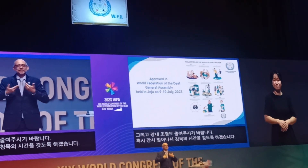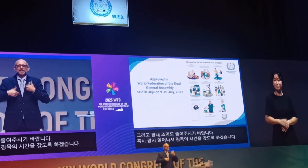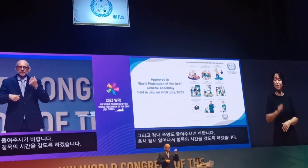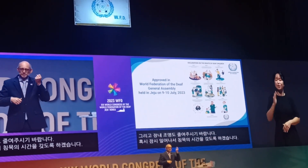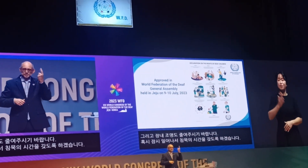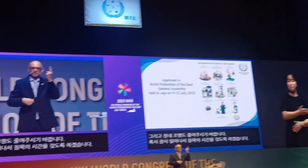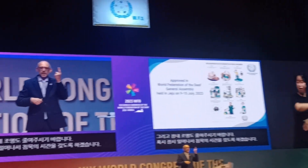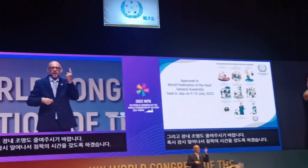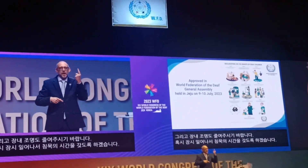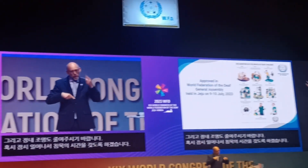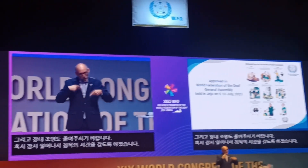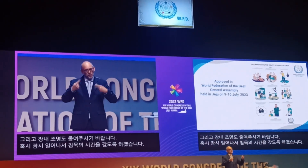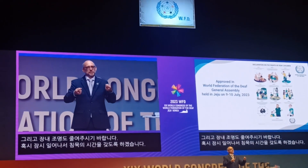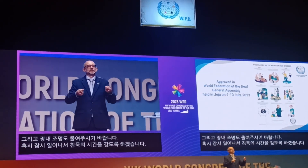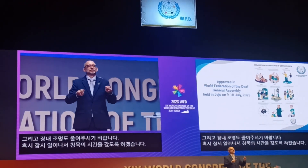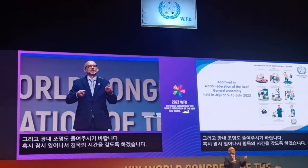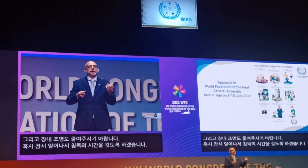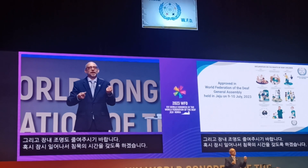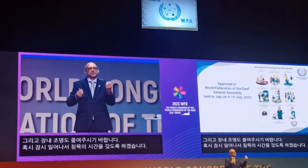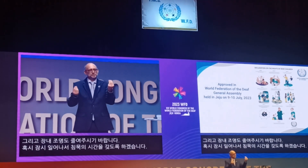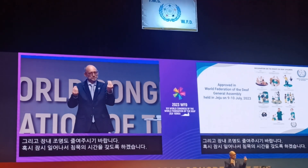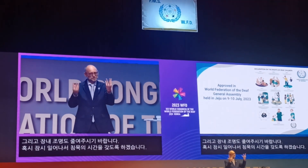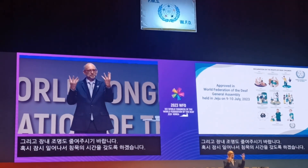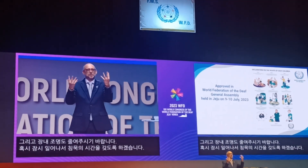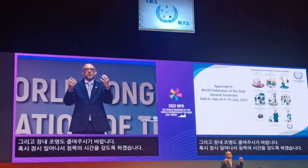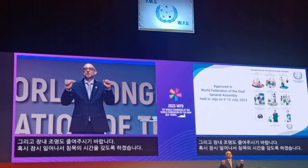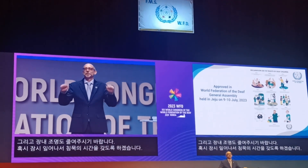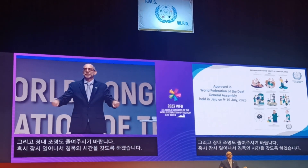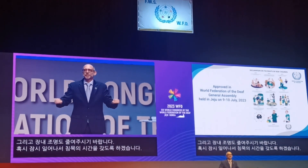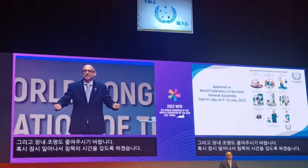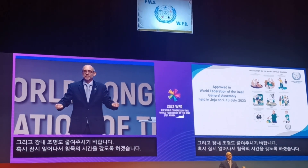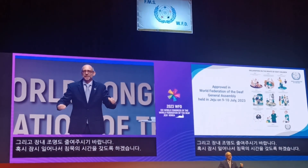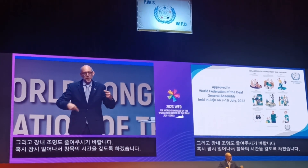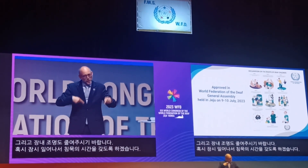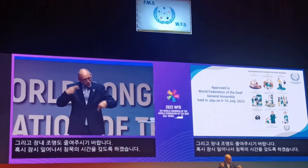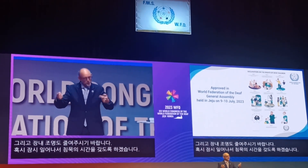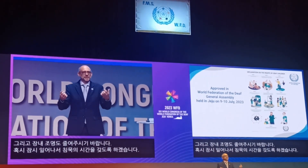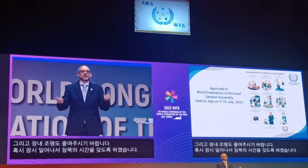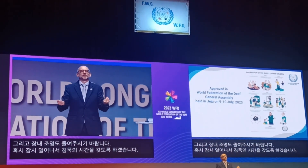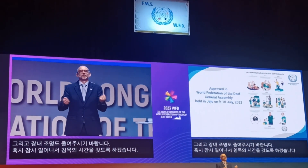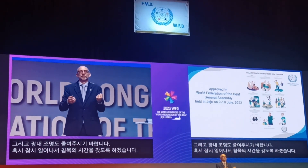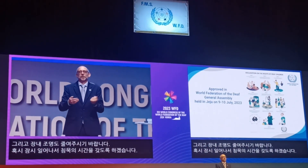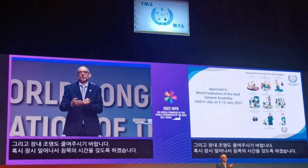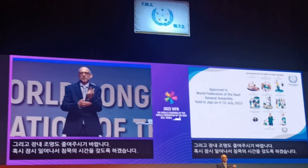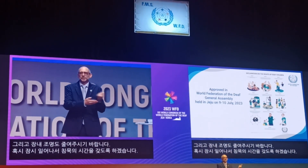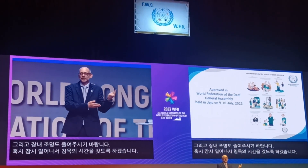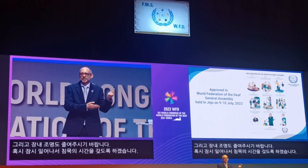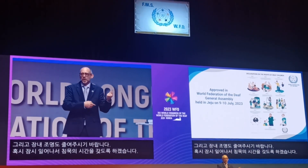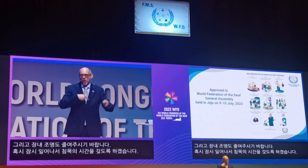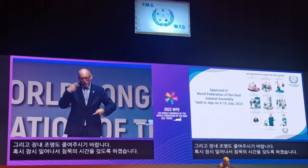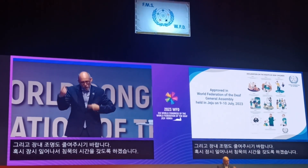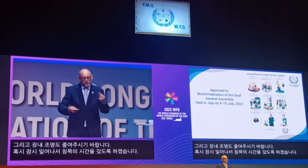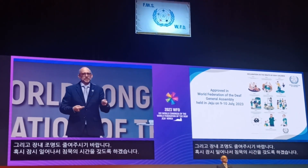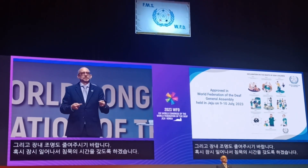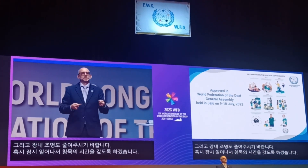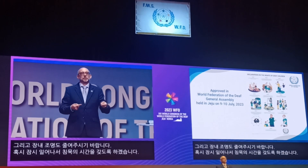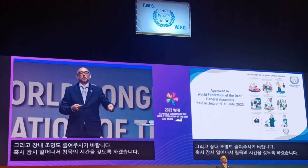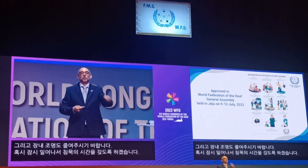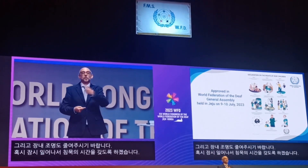These lights are to remind us that we can defeat